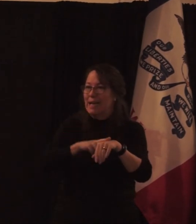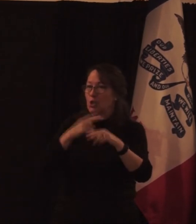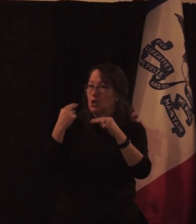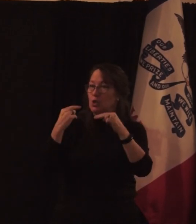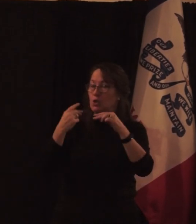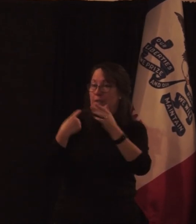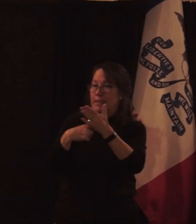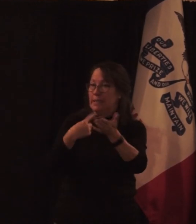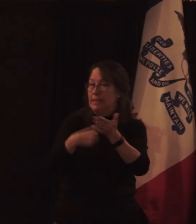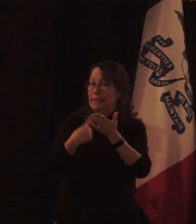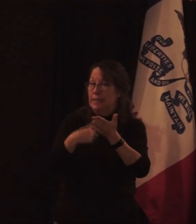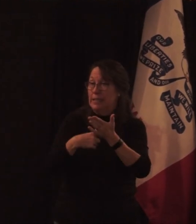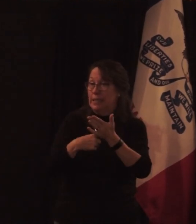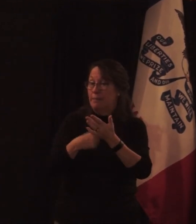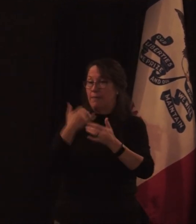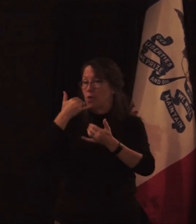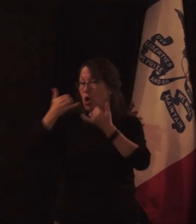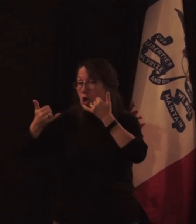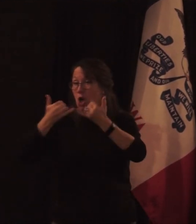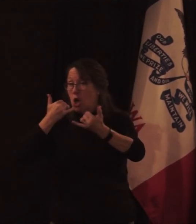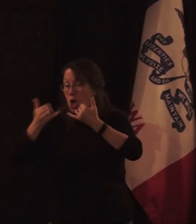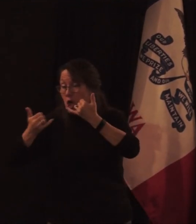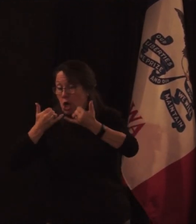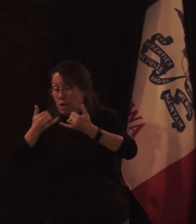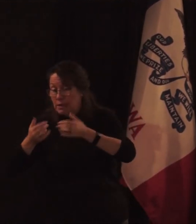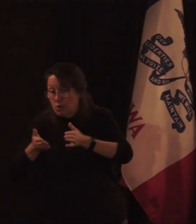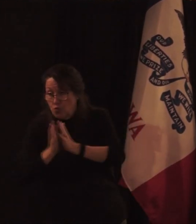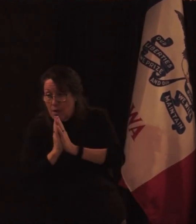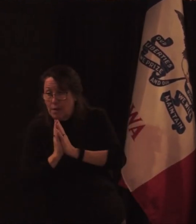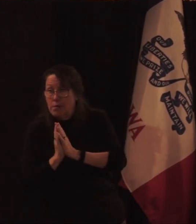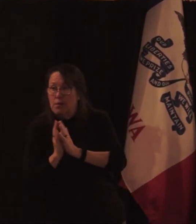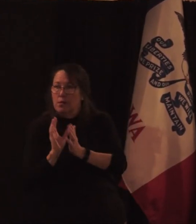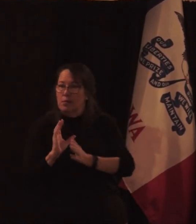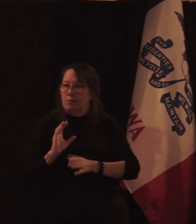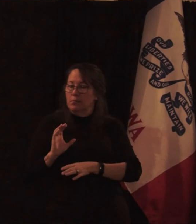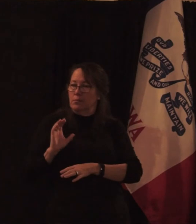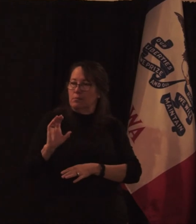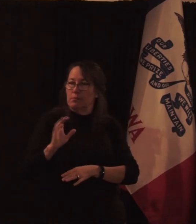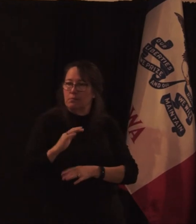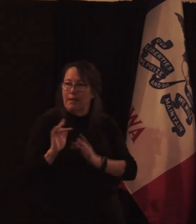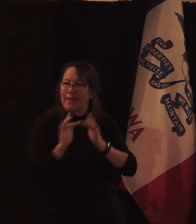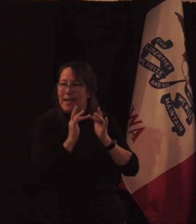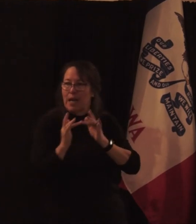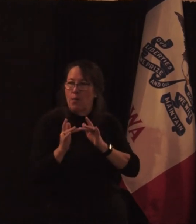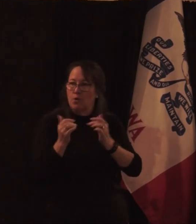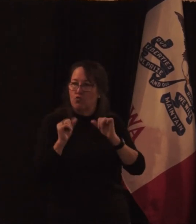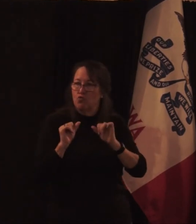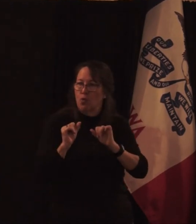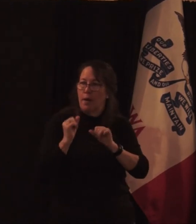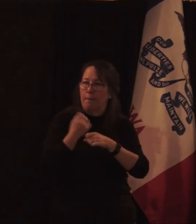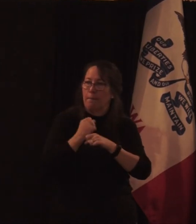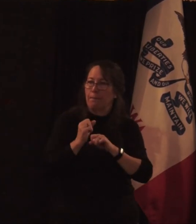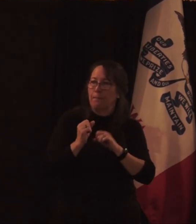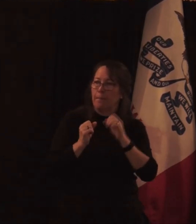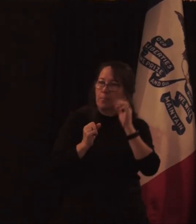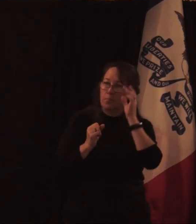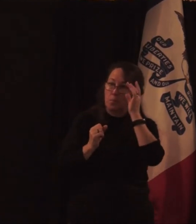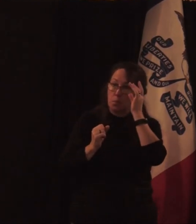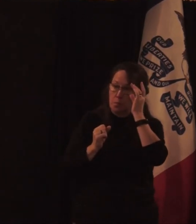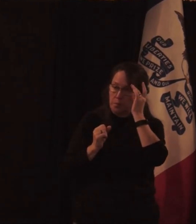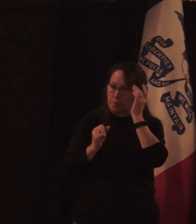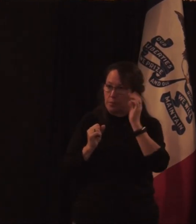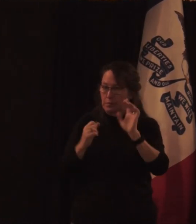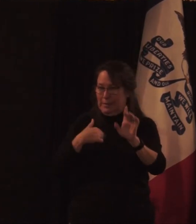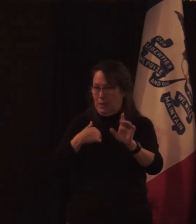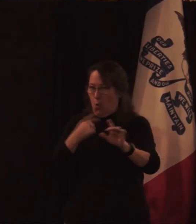Every national debate that's come up, I've called, I've tried to insert myself with the networks and stuff, but I've been singularly unsuccessful